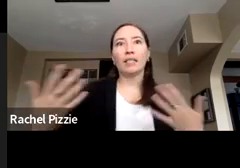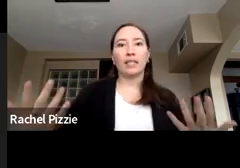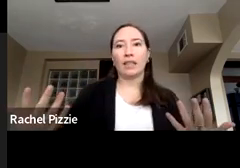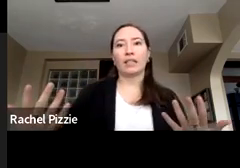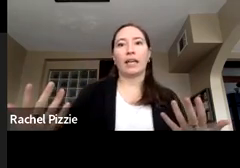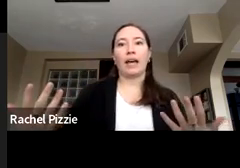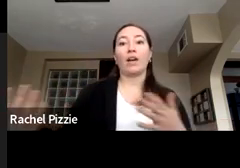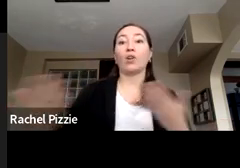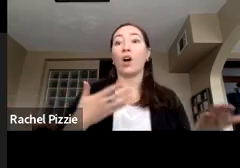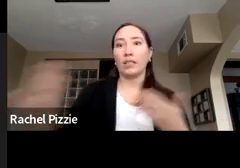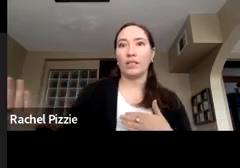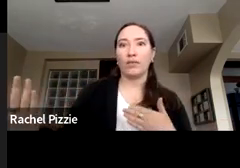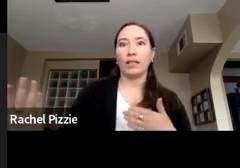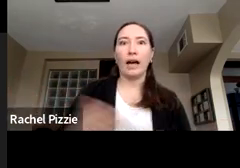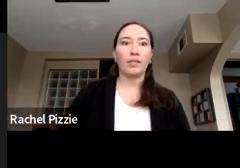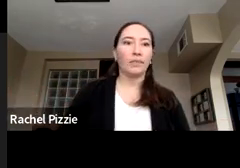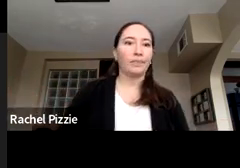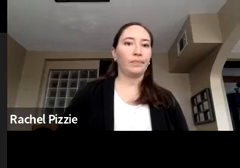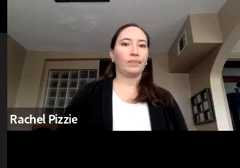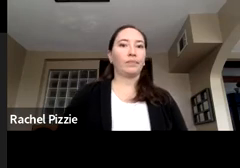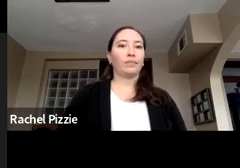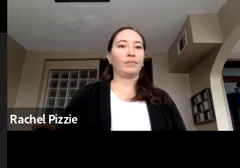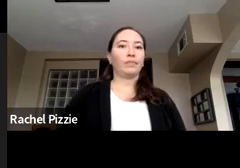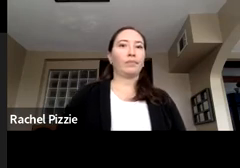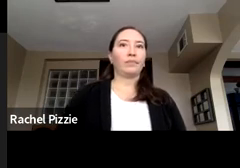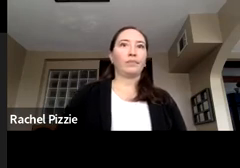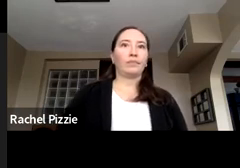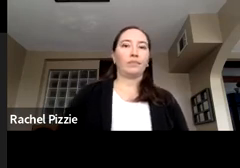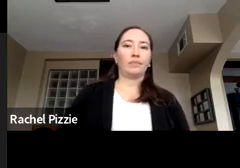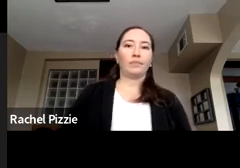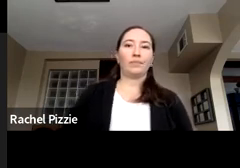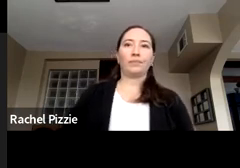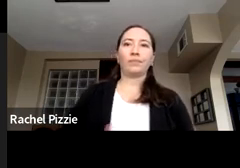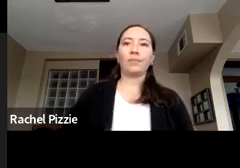of tasks and things like that across different labs.